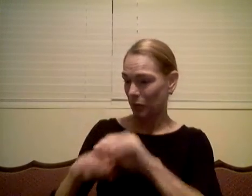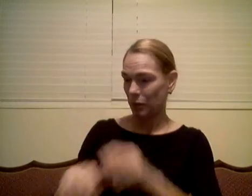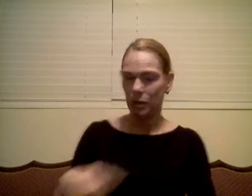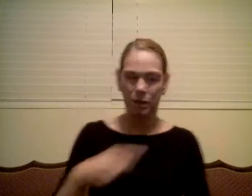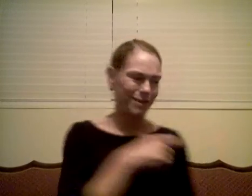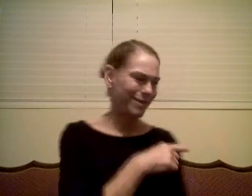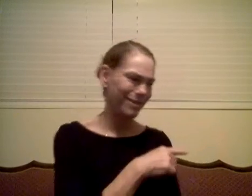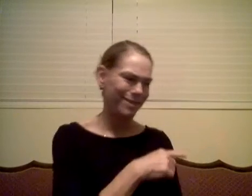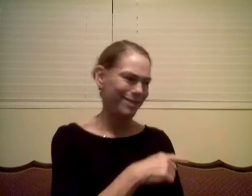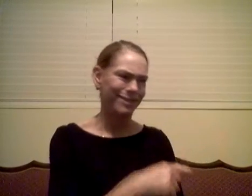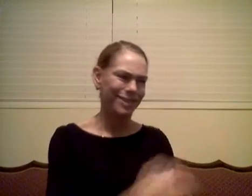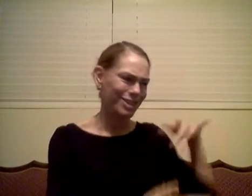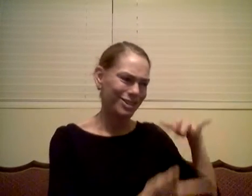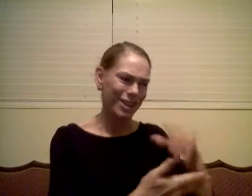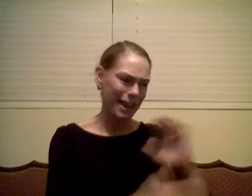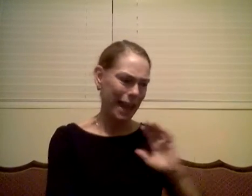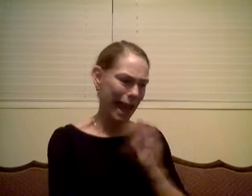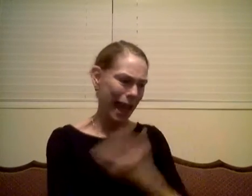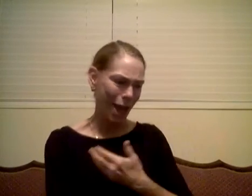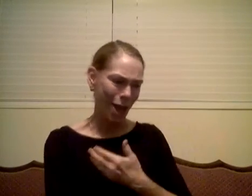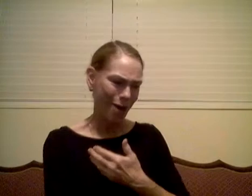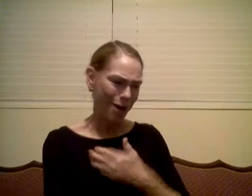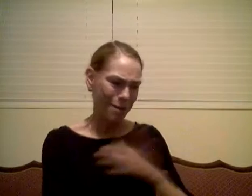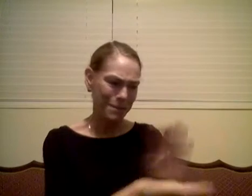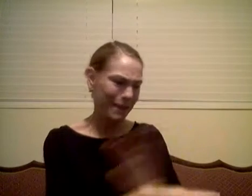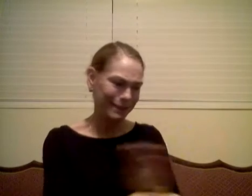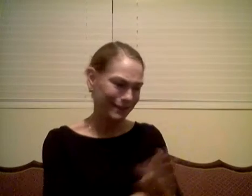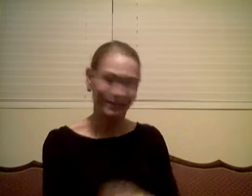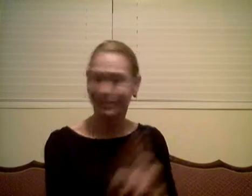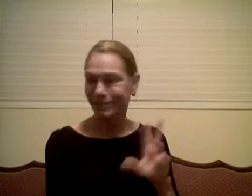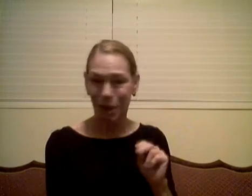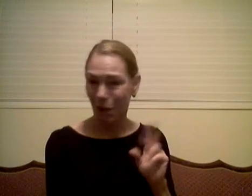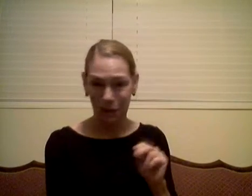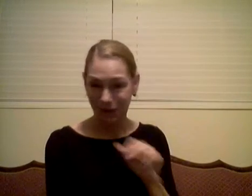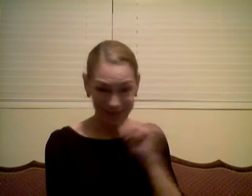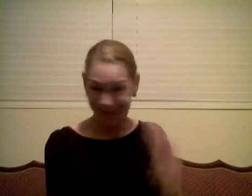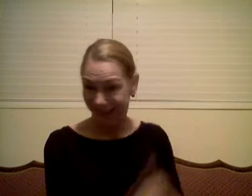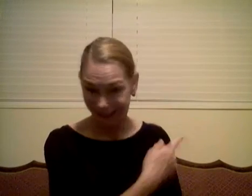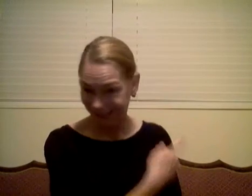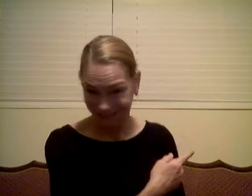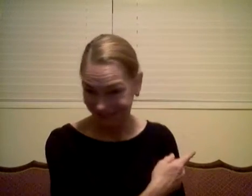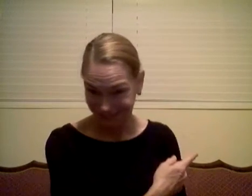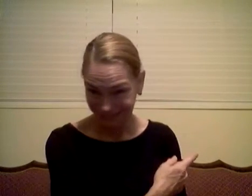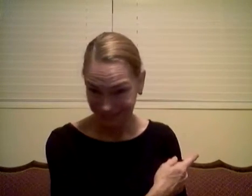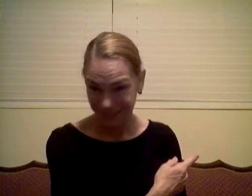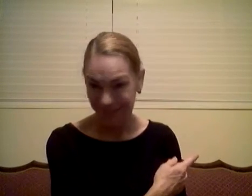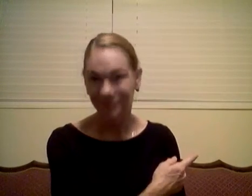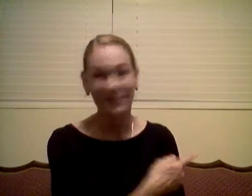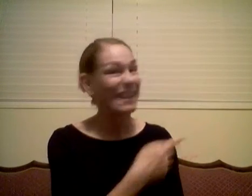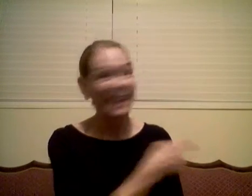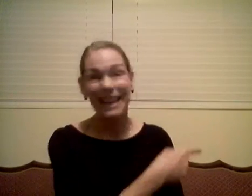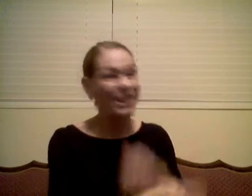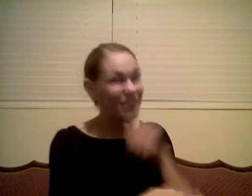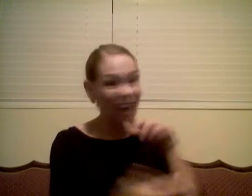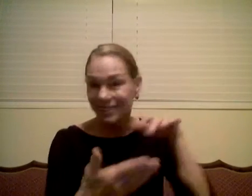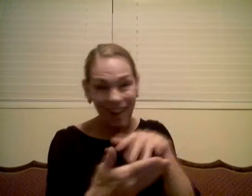held. We don't have stocks. Okay? So ask good questions based on research. We are told you folks care about the environment.